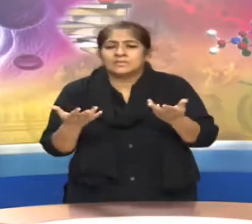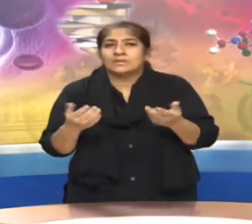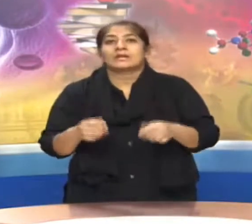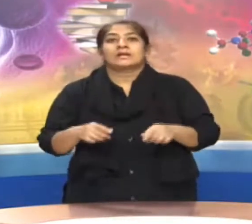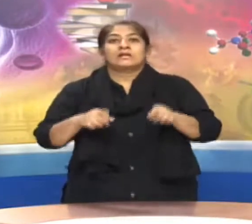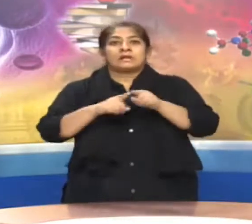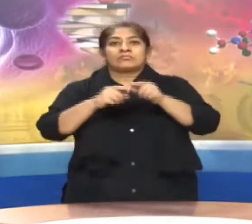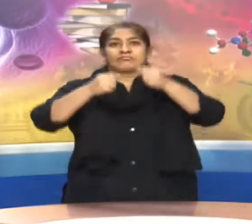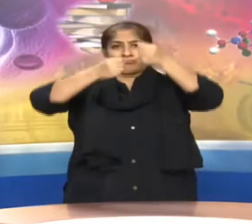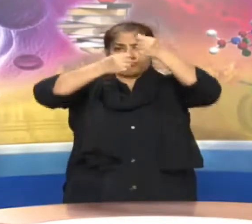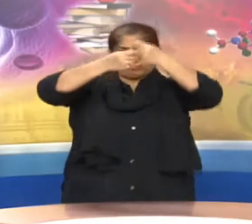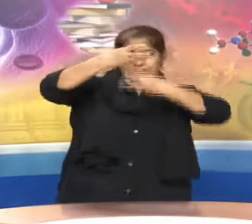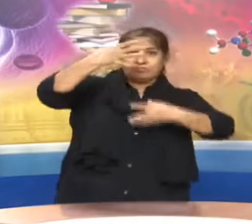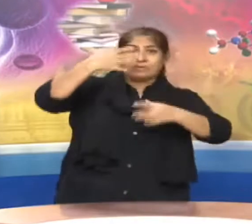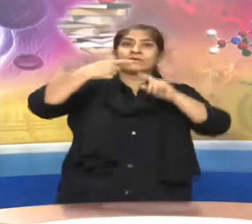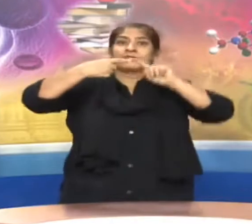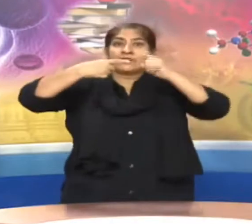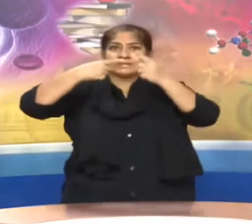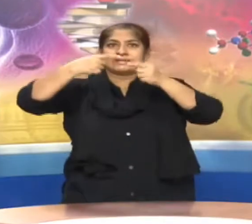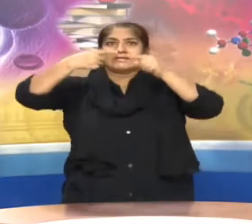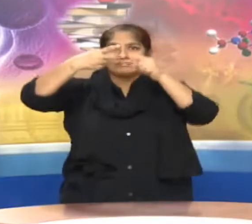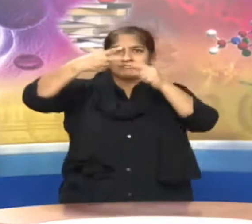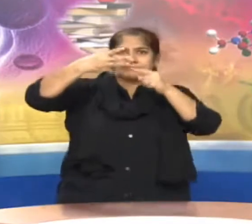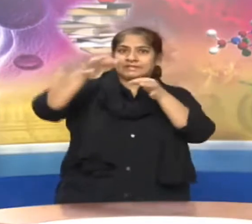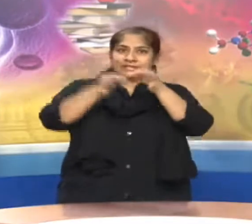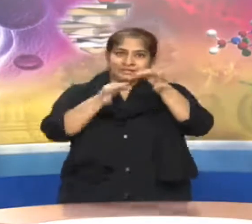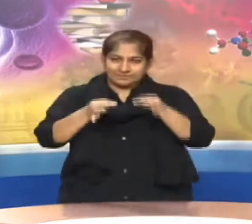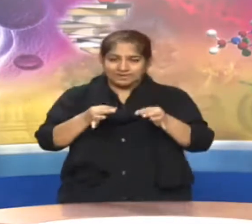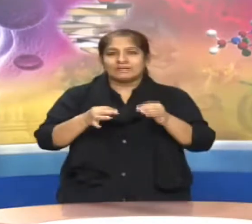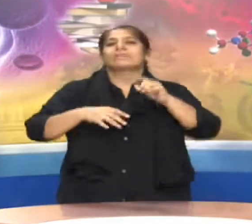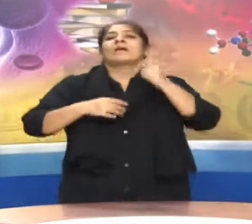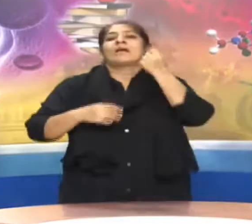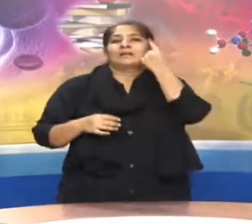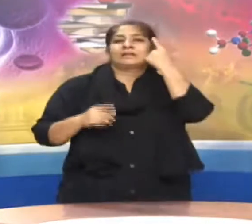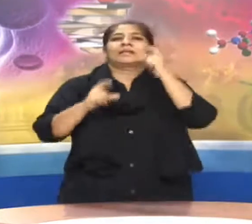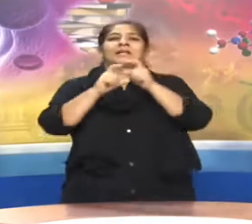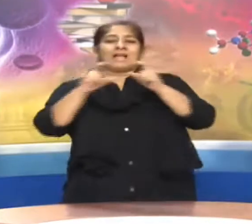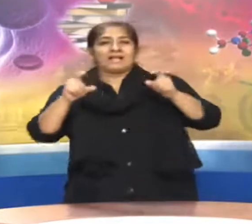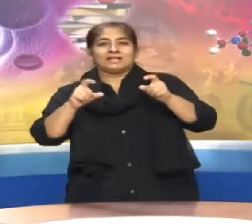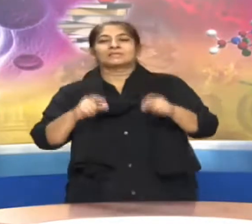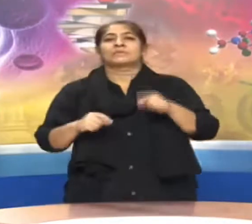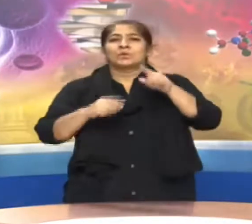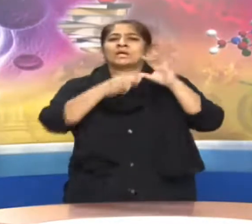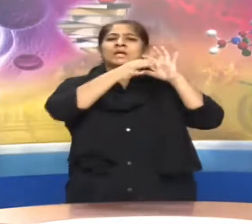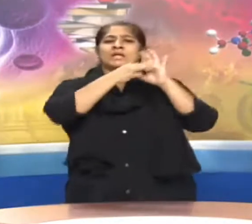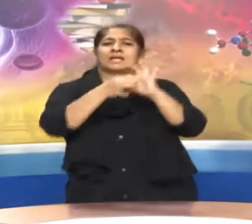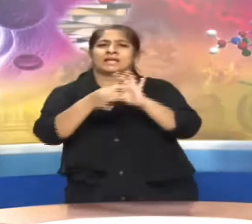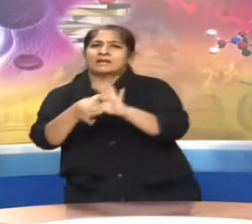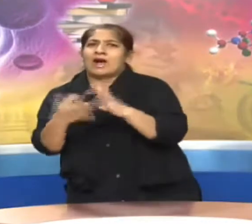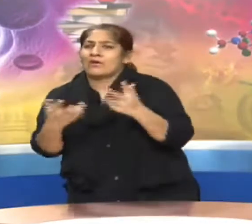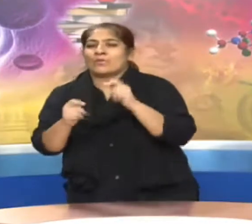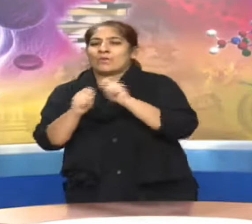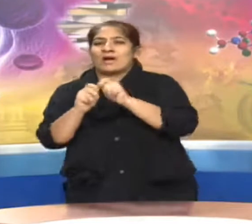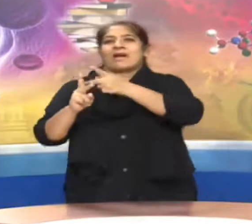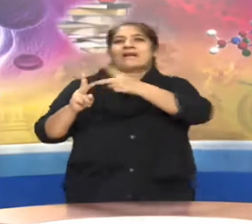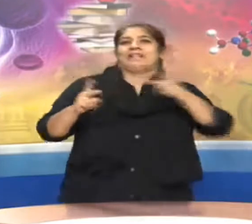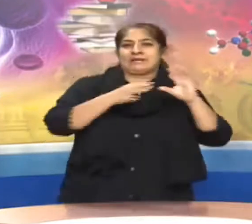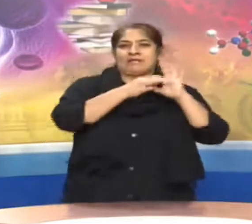Let us now understand the important elements of directing. It also has some points, we will understand them one by one. They all are